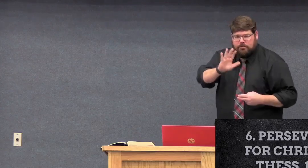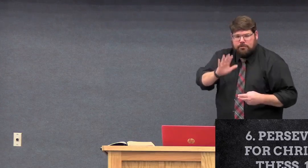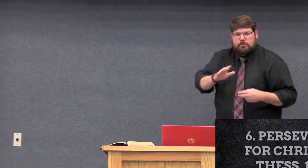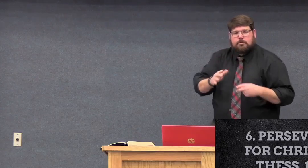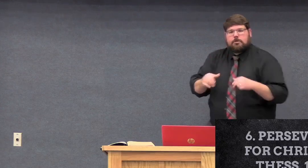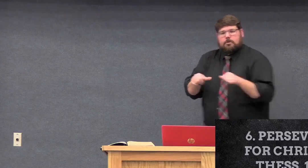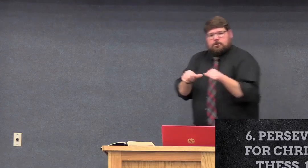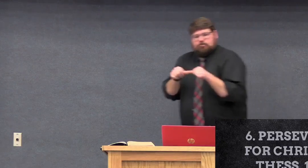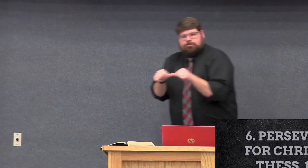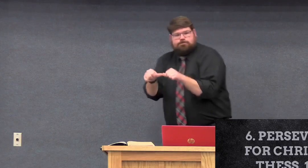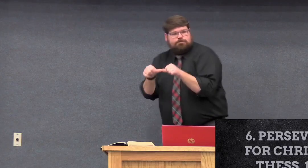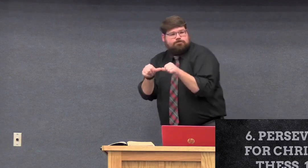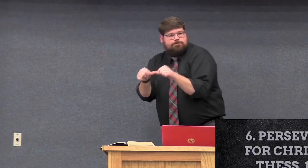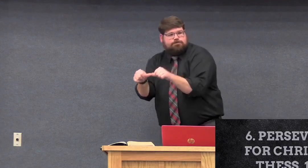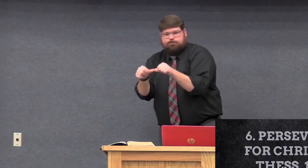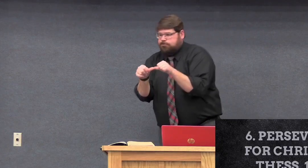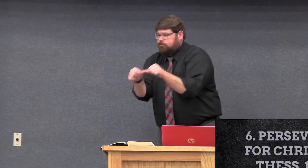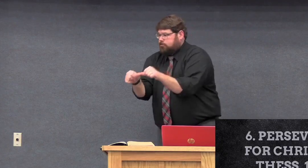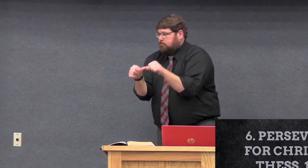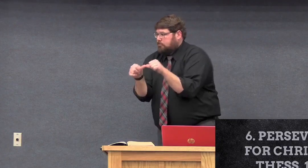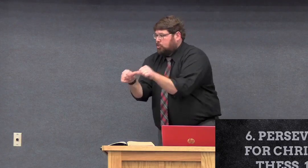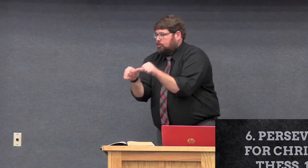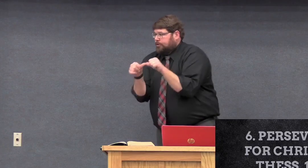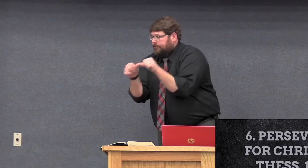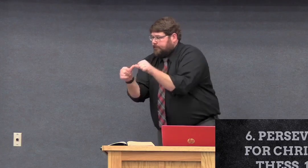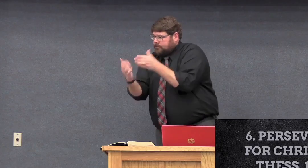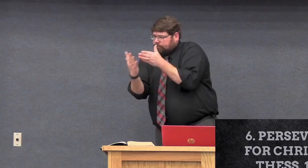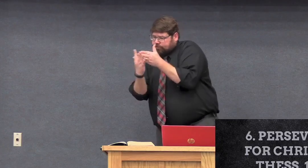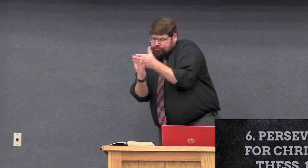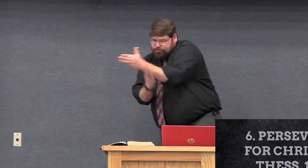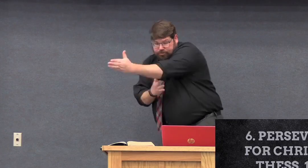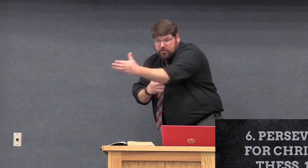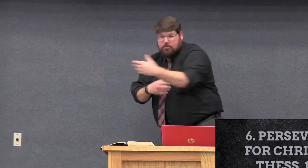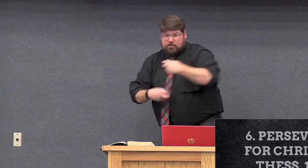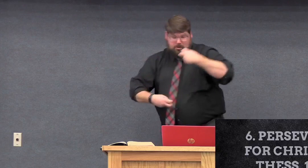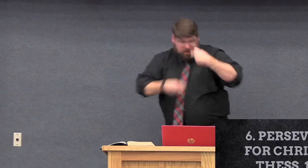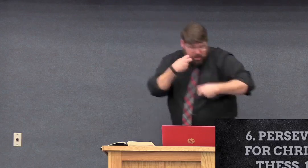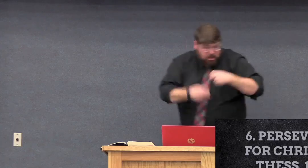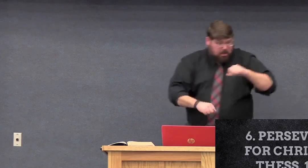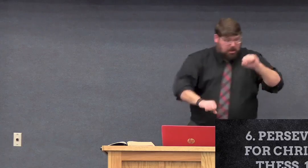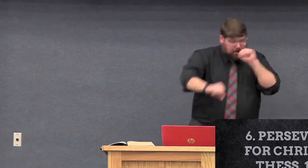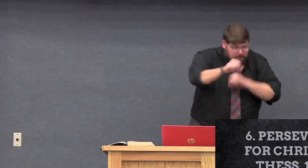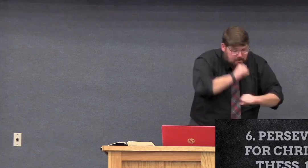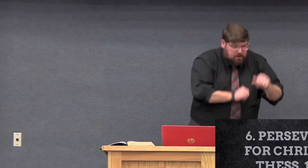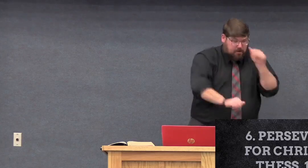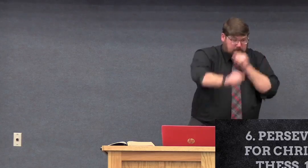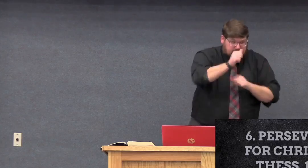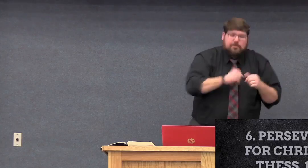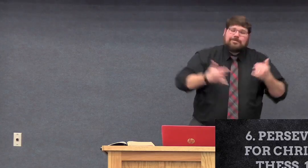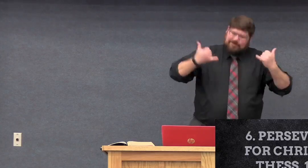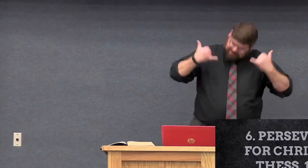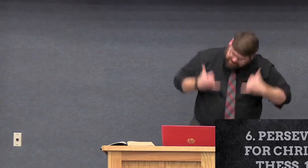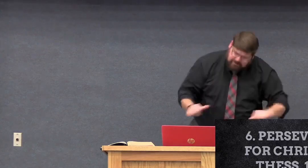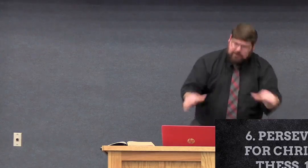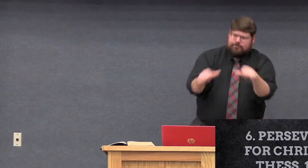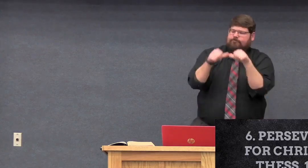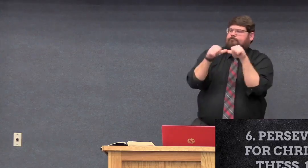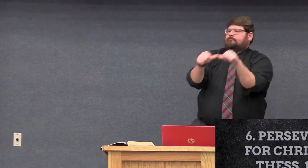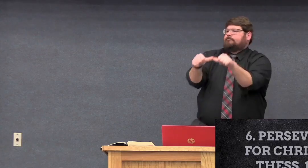Now, remember, this word is not preserve, but it means to persevere, to continue on through problems,